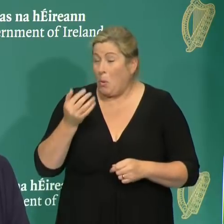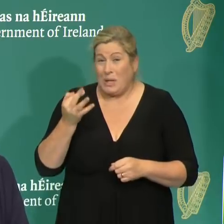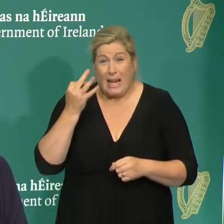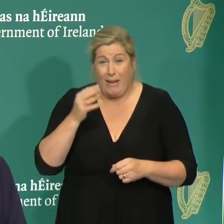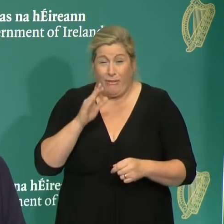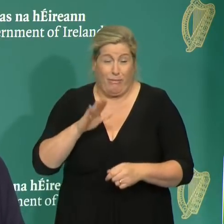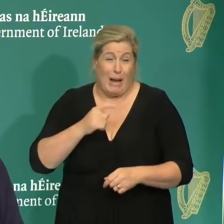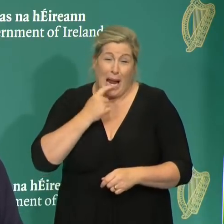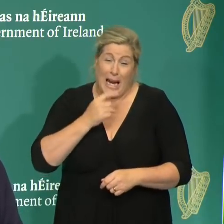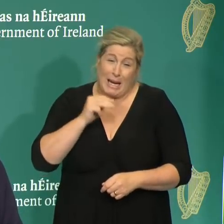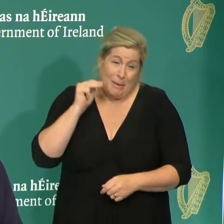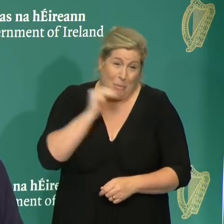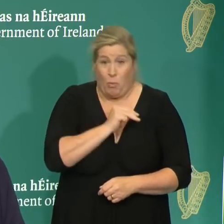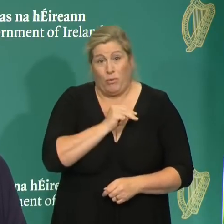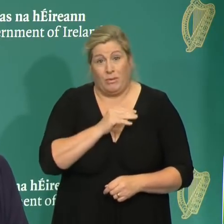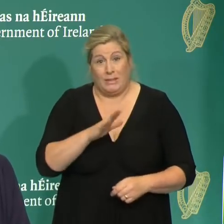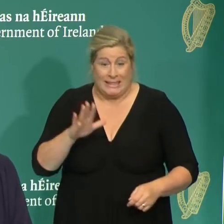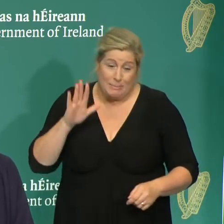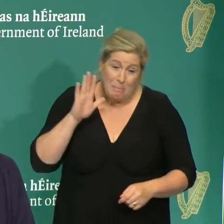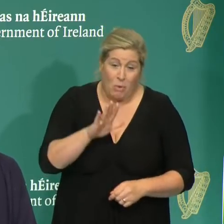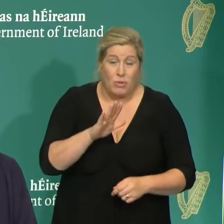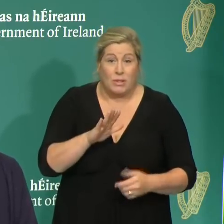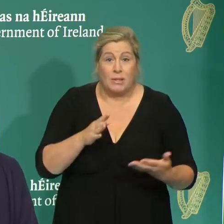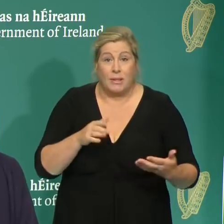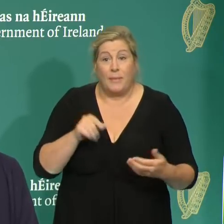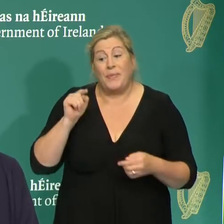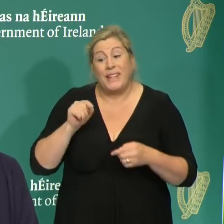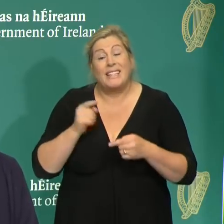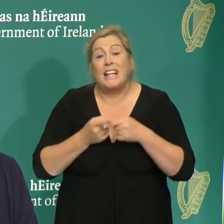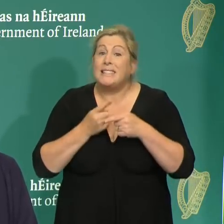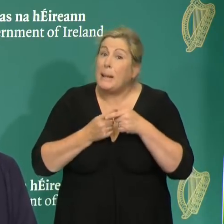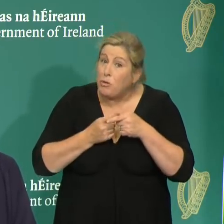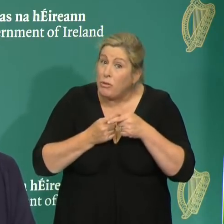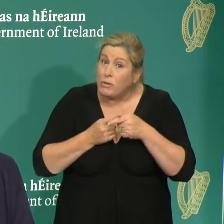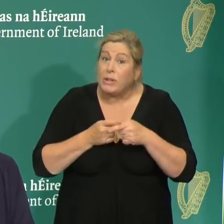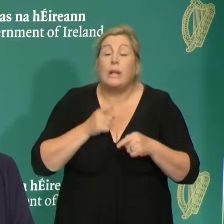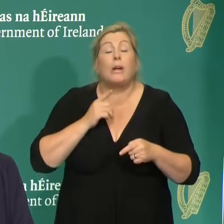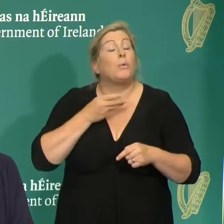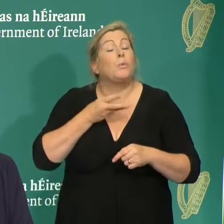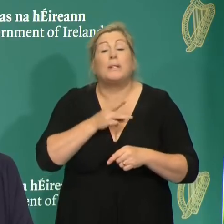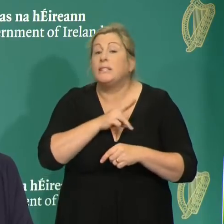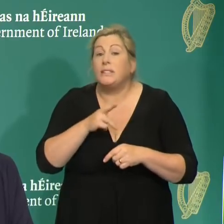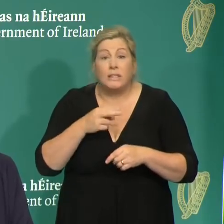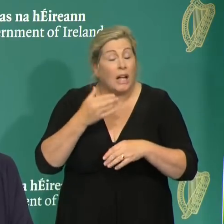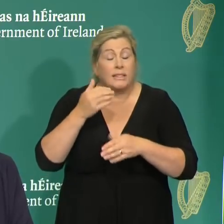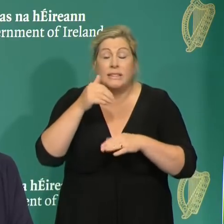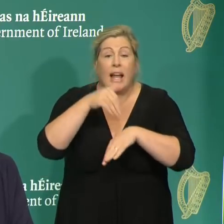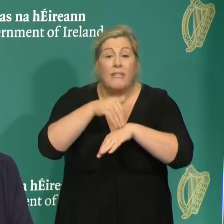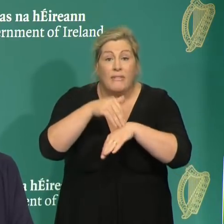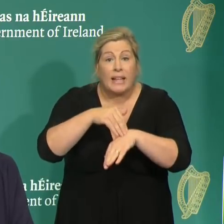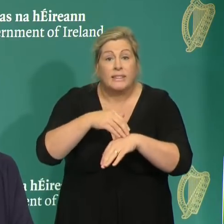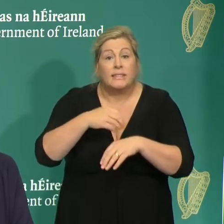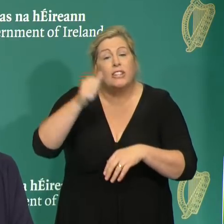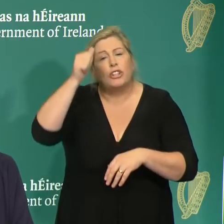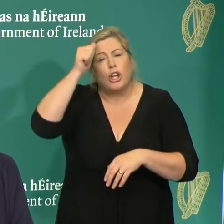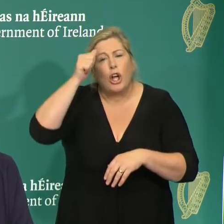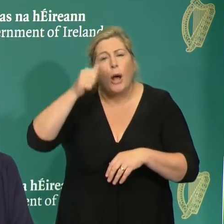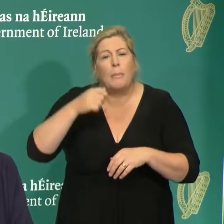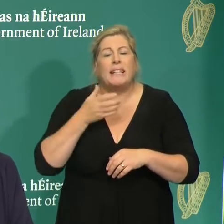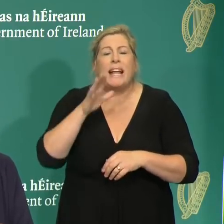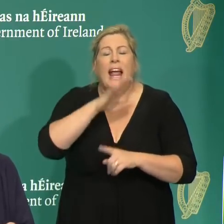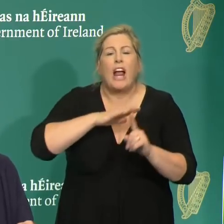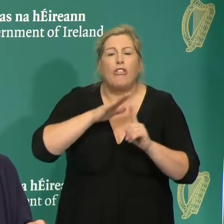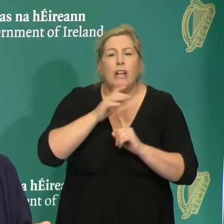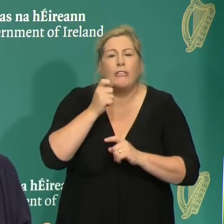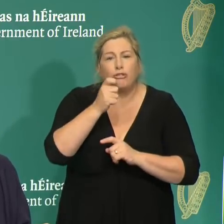accepted if it was a critical case. This is a temporary measure which does not affect the common travel area of British and Irish citizens